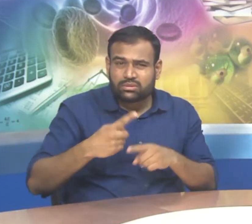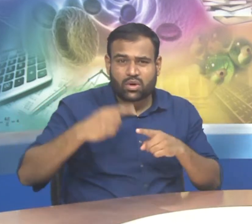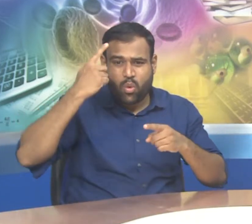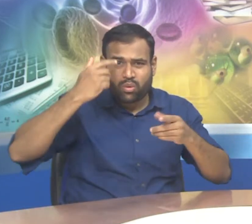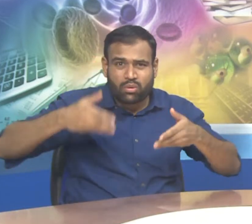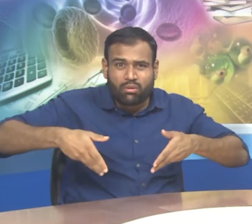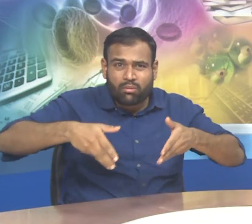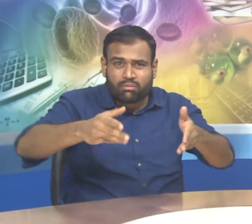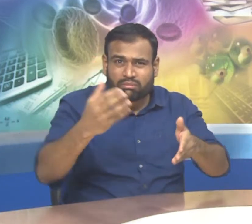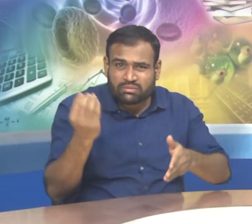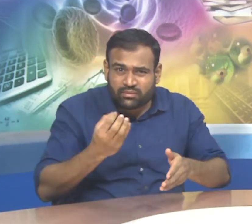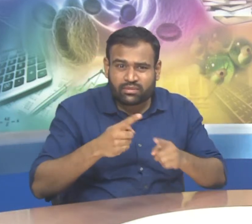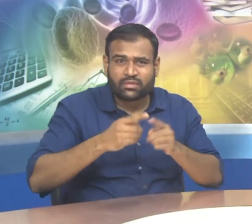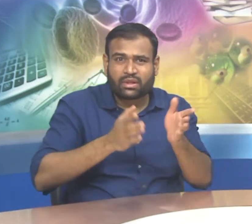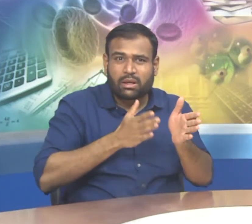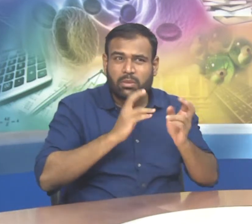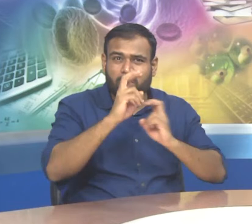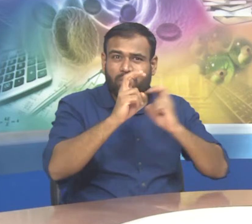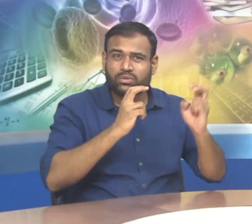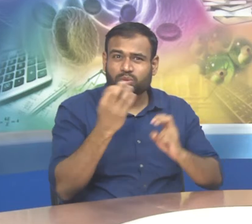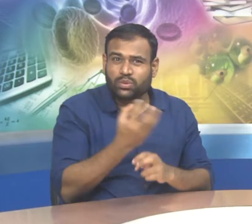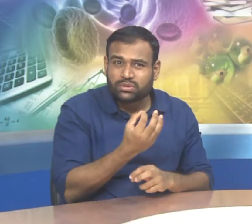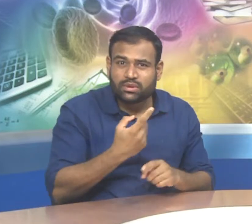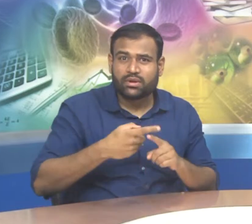financial assistance is provided by the